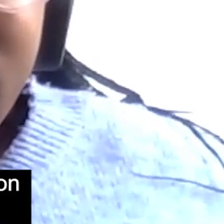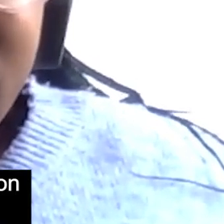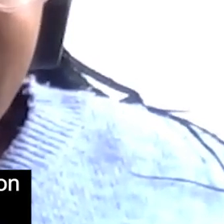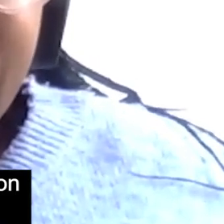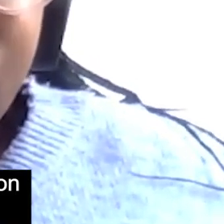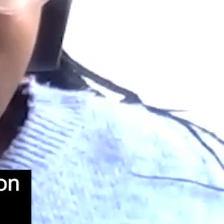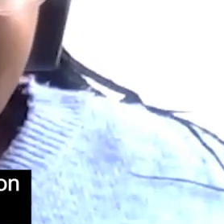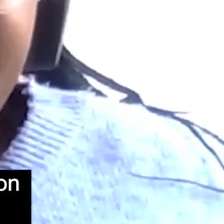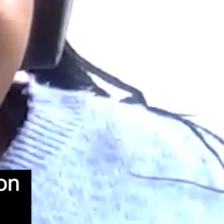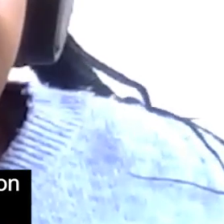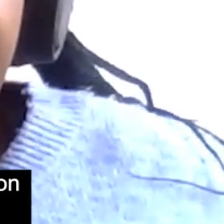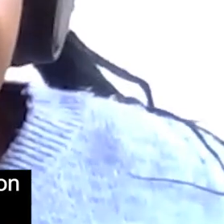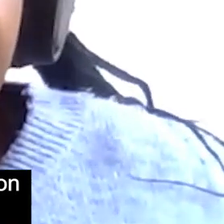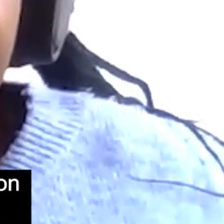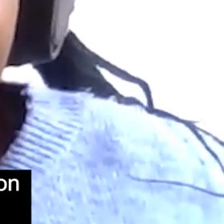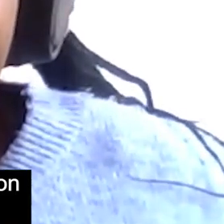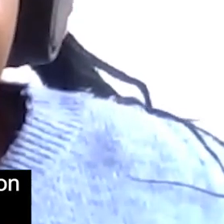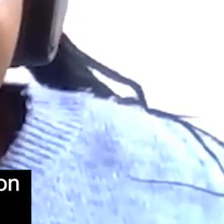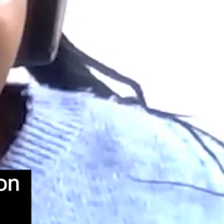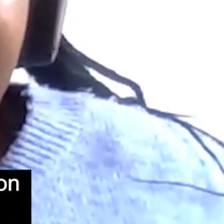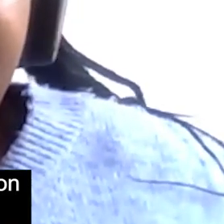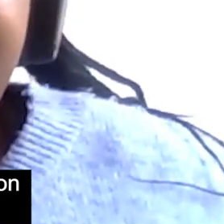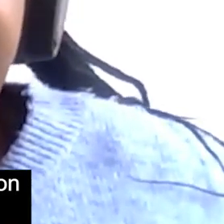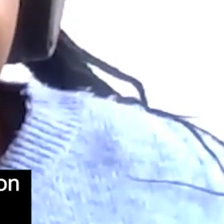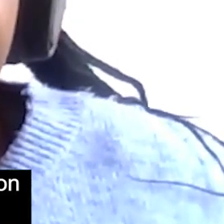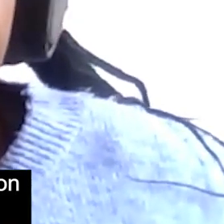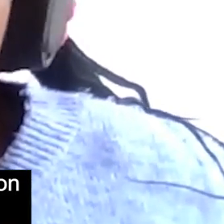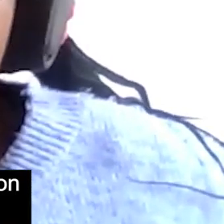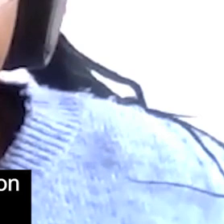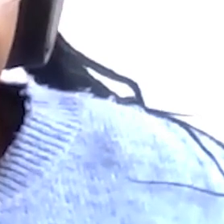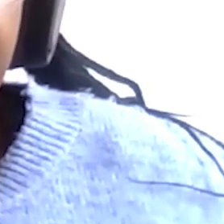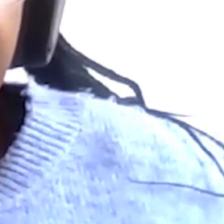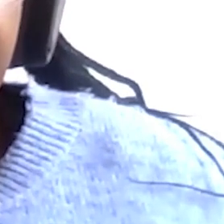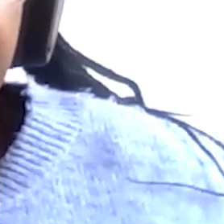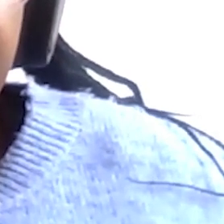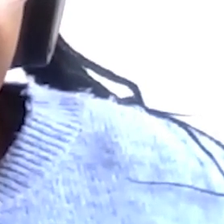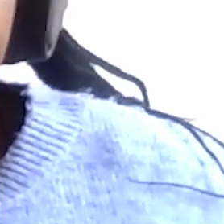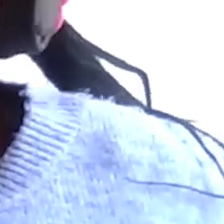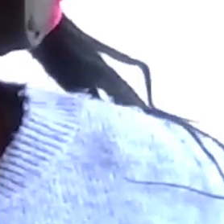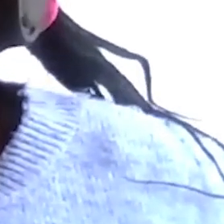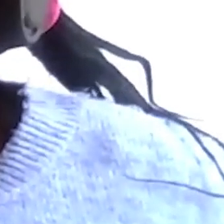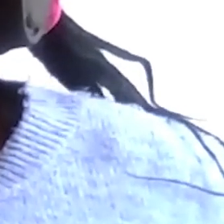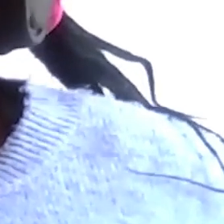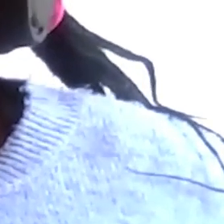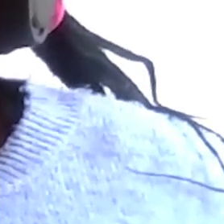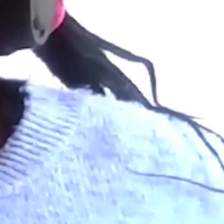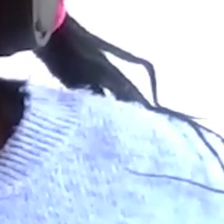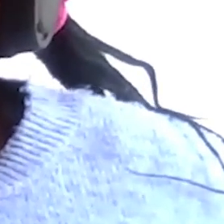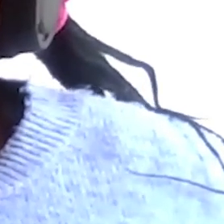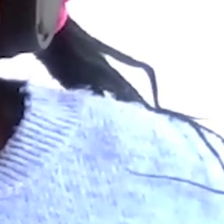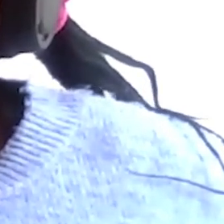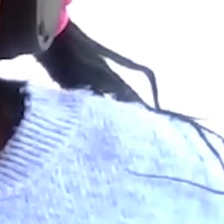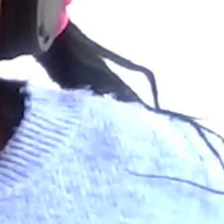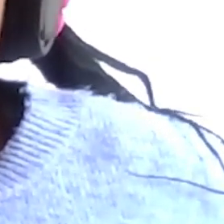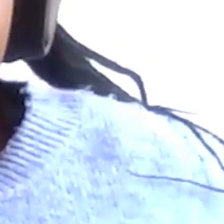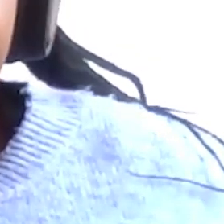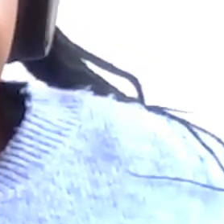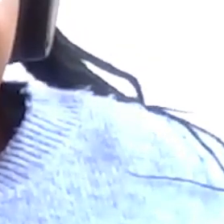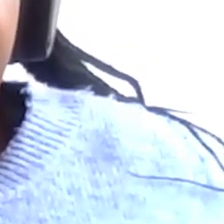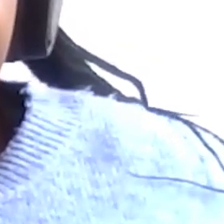any disabled young person who's growing up and struggling with their identity, anything that